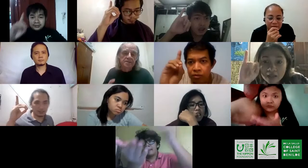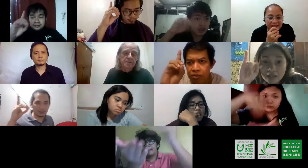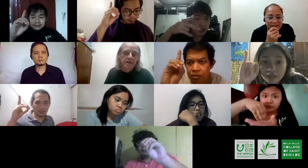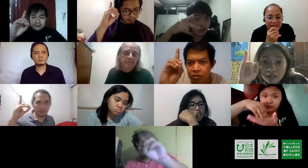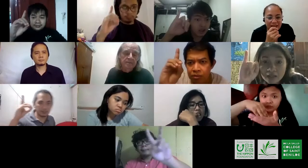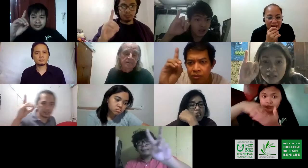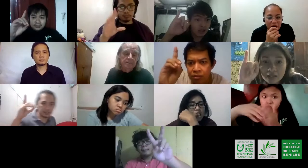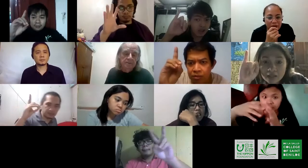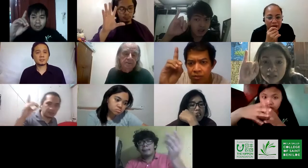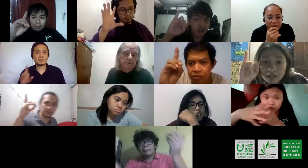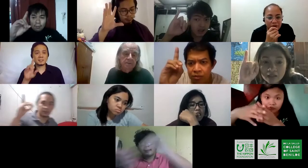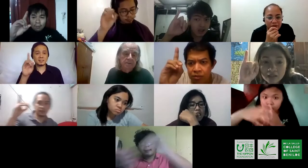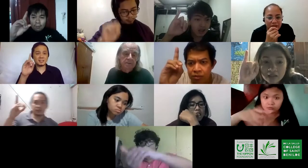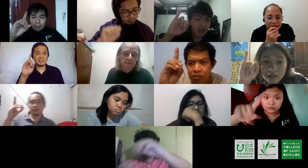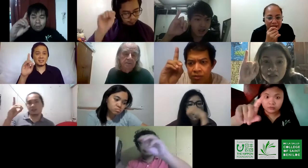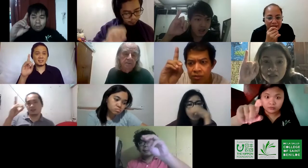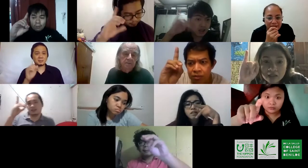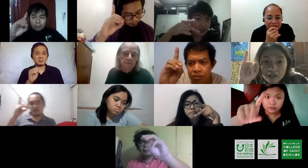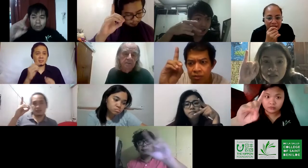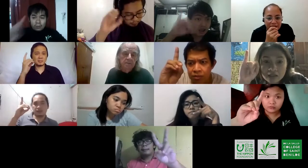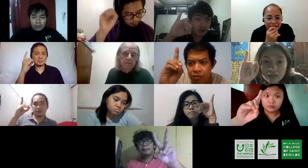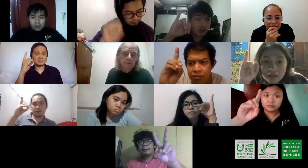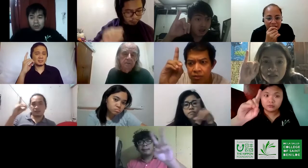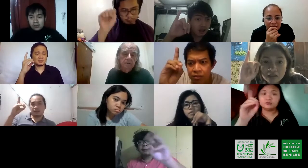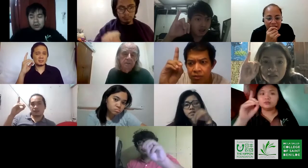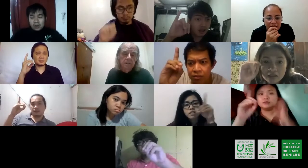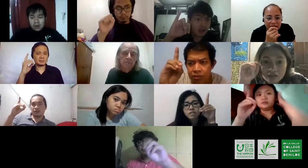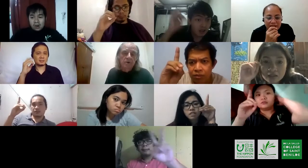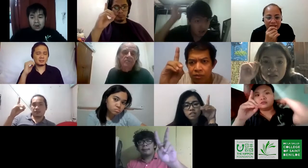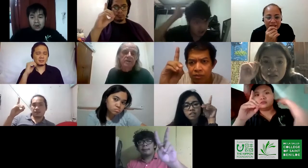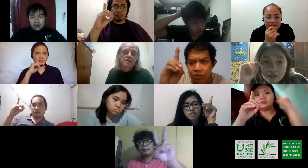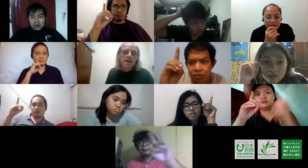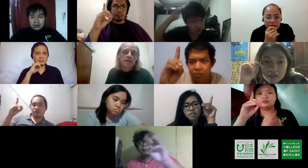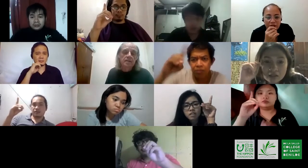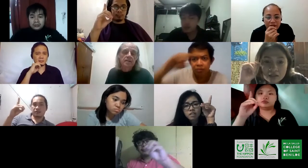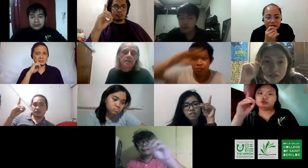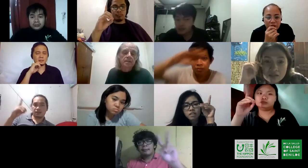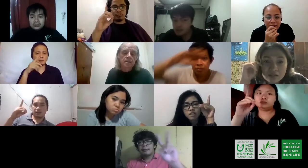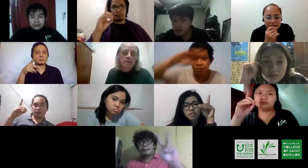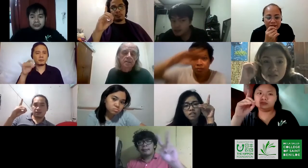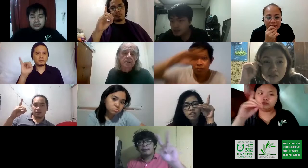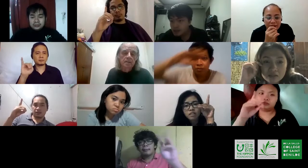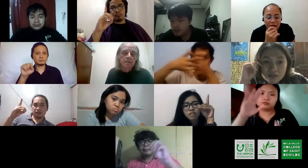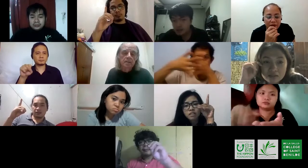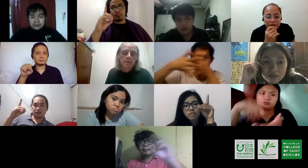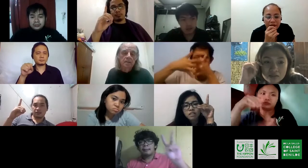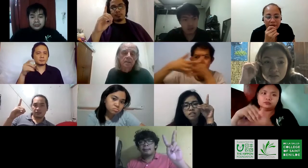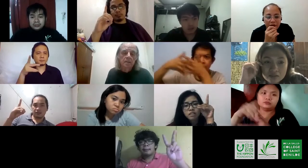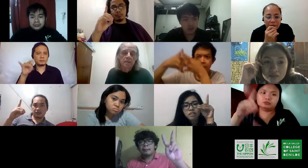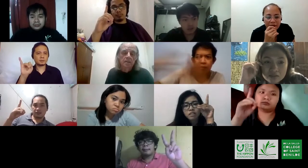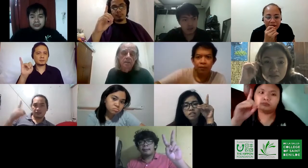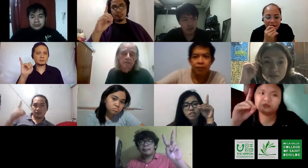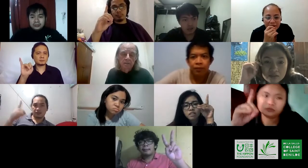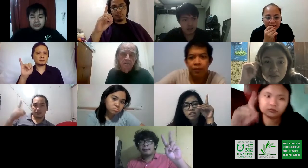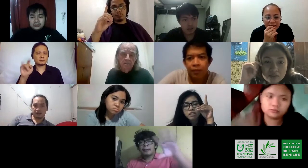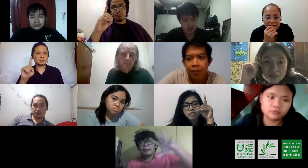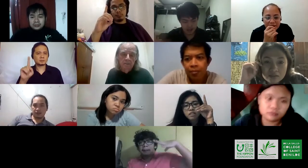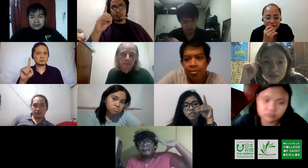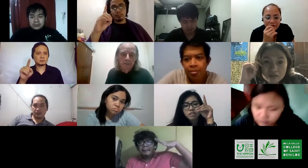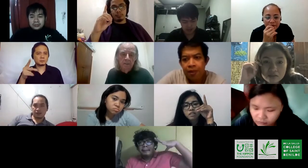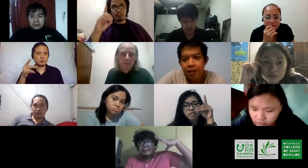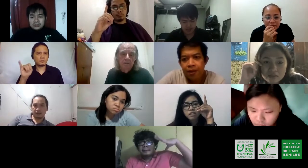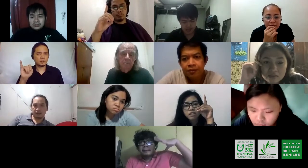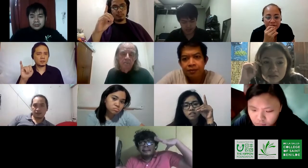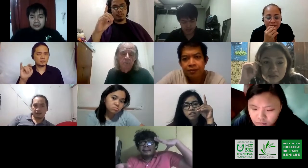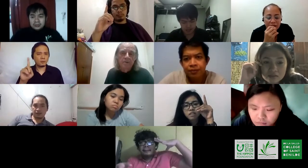D is Jasmine in is David. asking, are we in Providence Island, right? It's Providence in the center Island. of the US, of America. It's in the